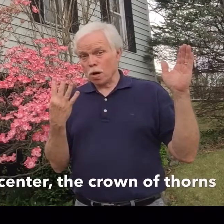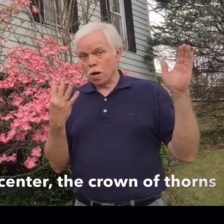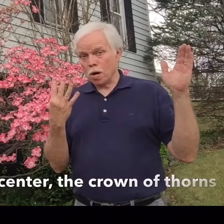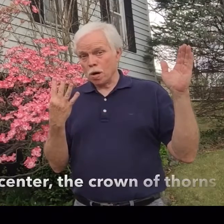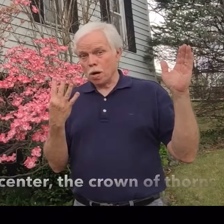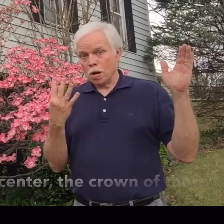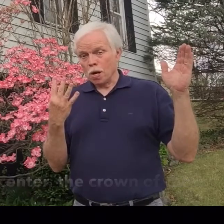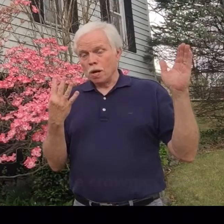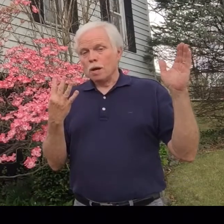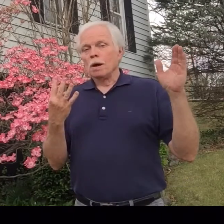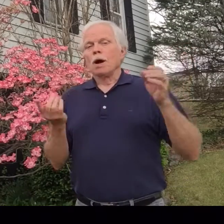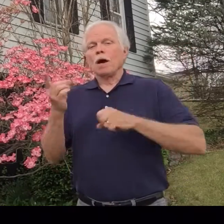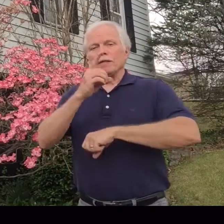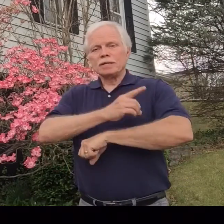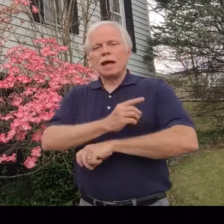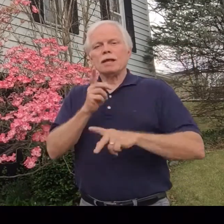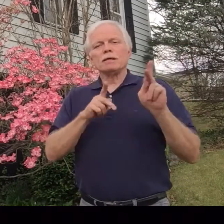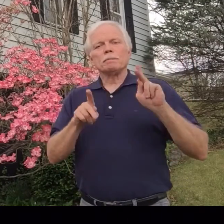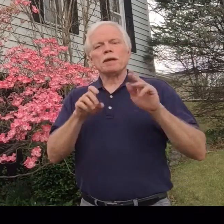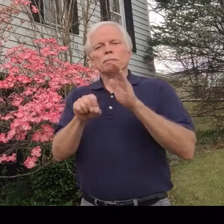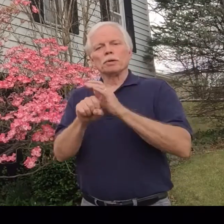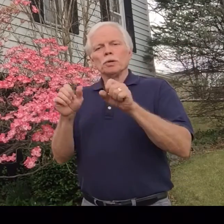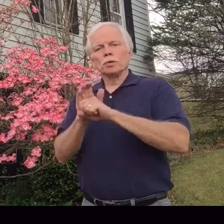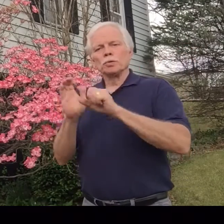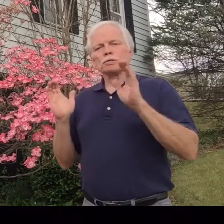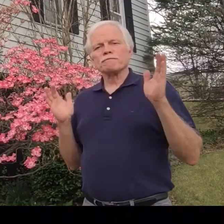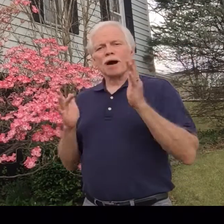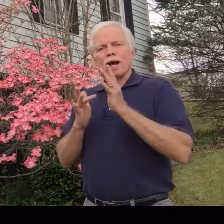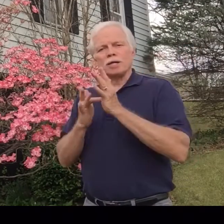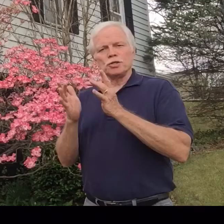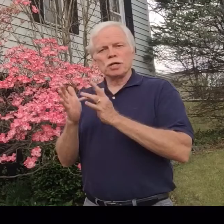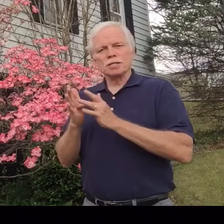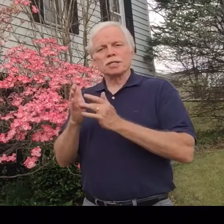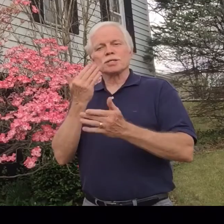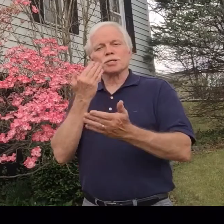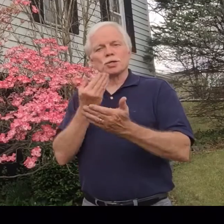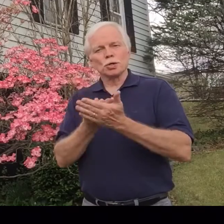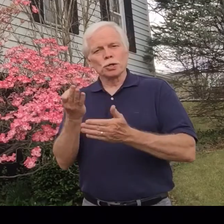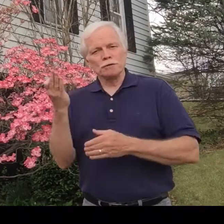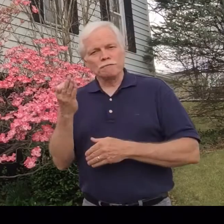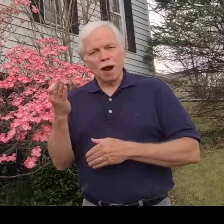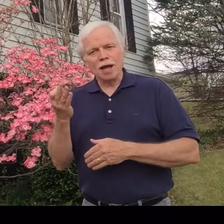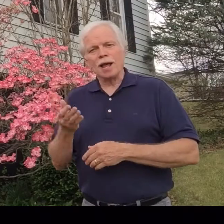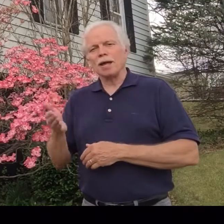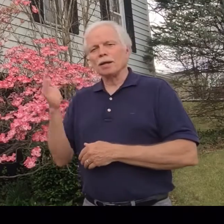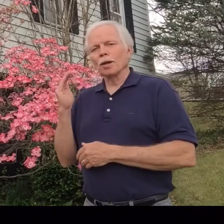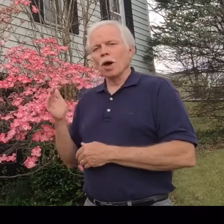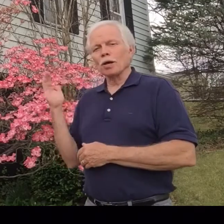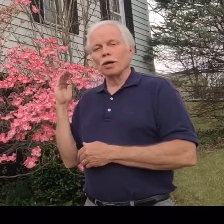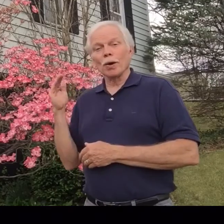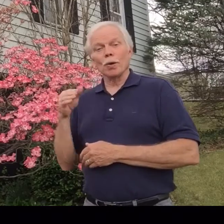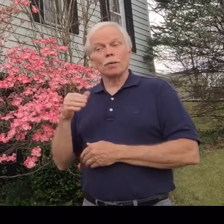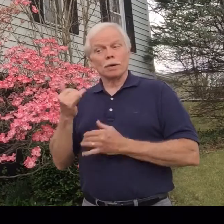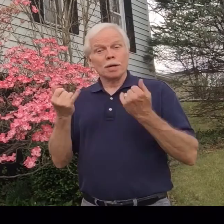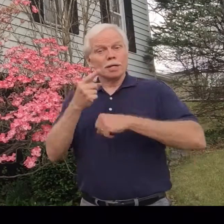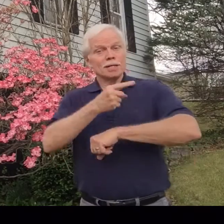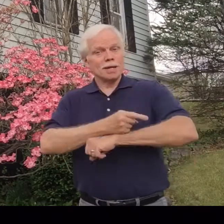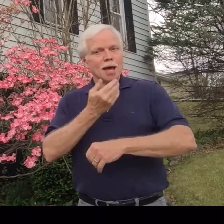on the day that people crucified Jesus, Good Friday long ago. Today